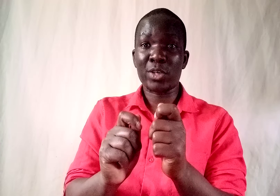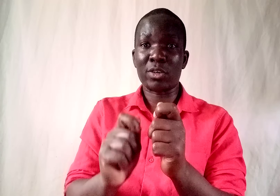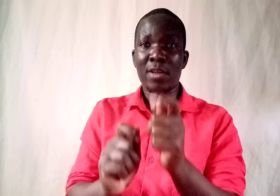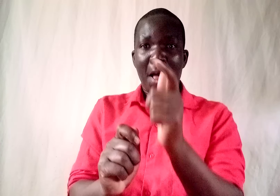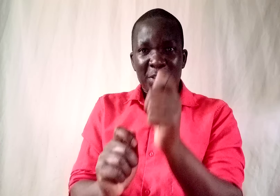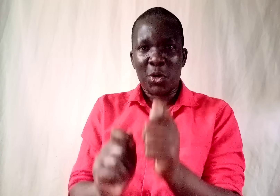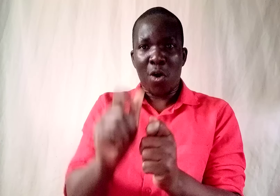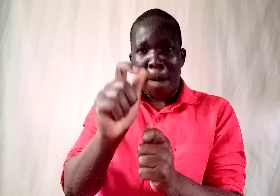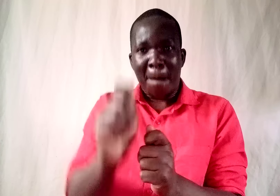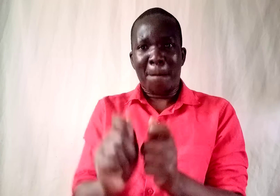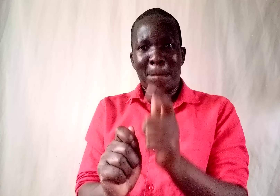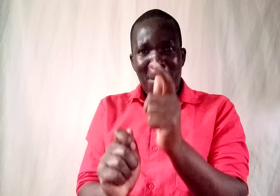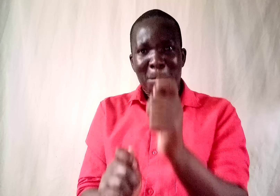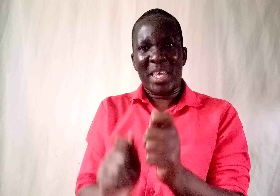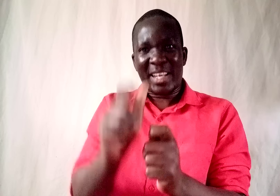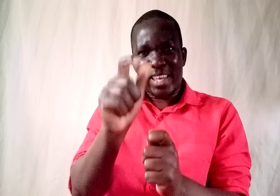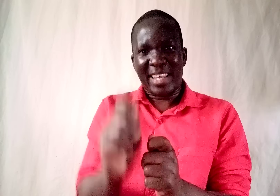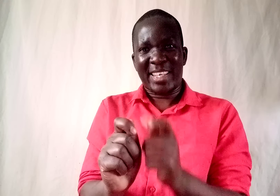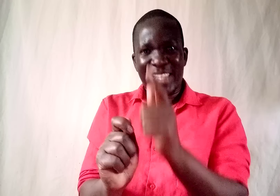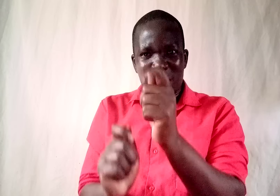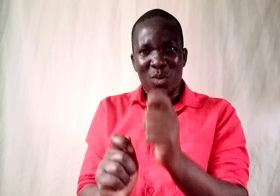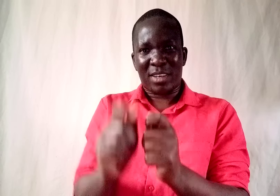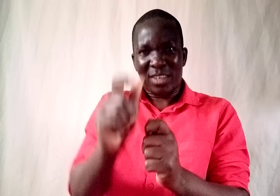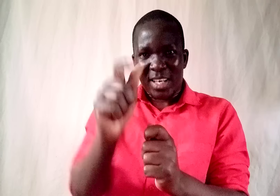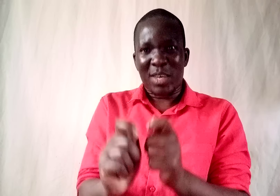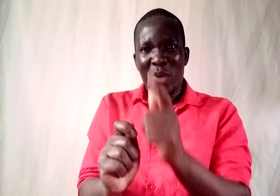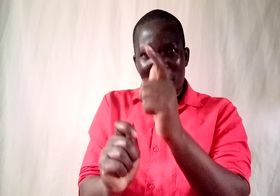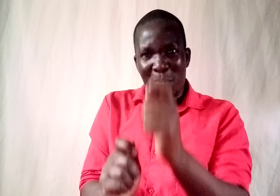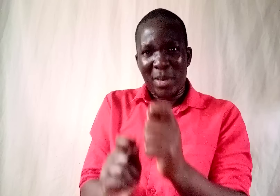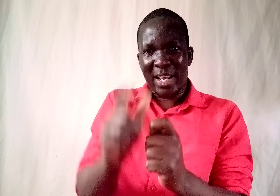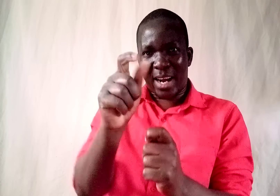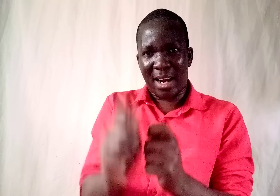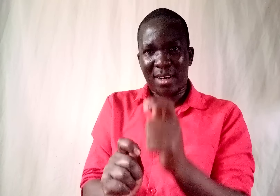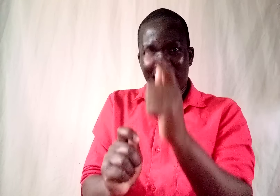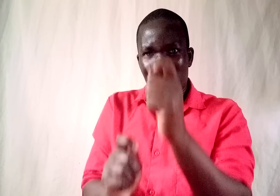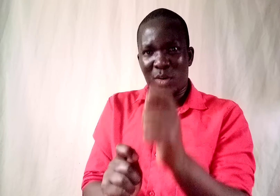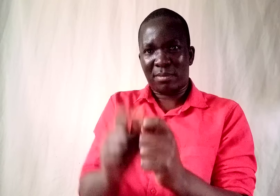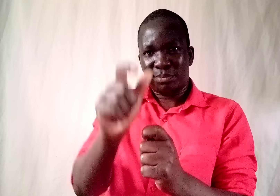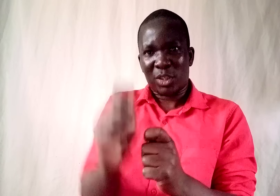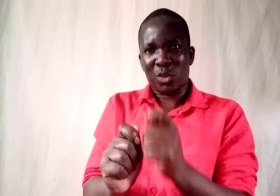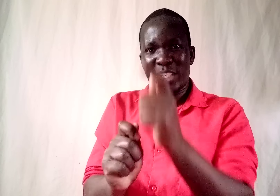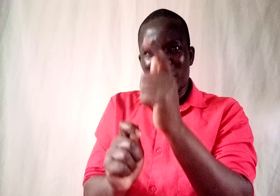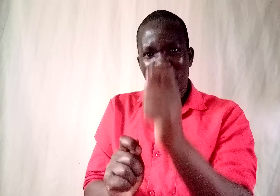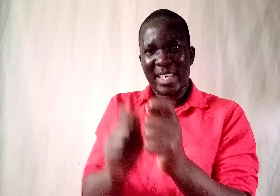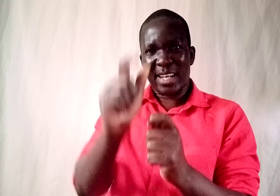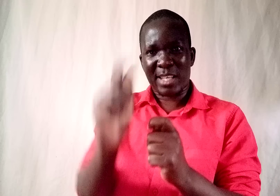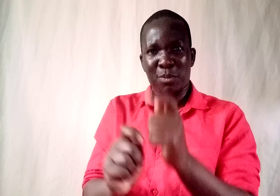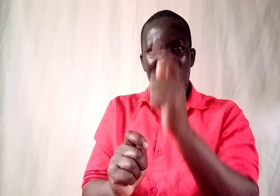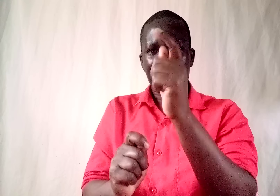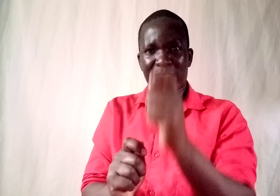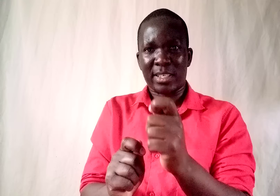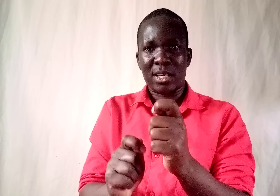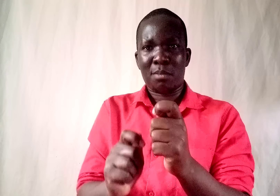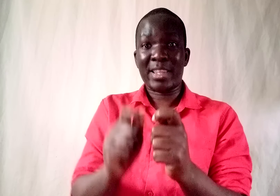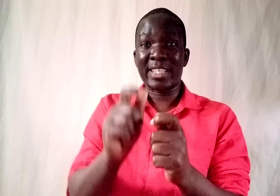expression. So milking is this one. The way people milk, this one. So this milking as a process, but this is